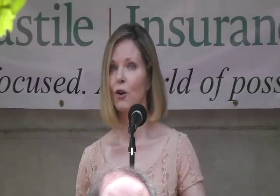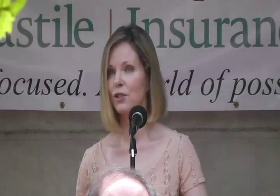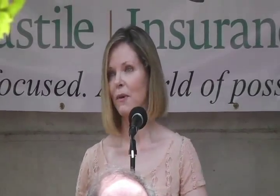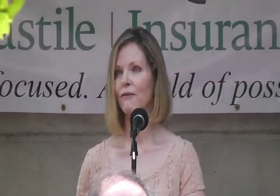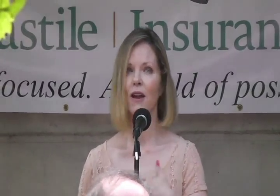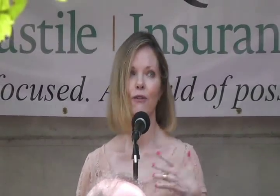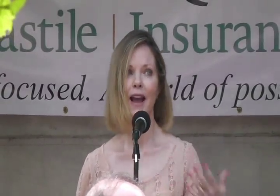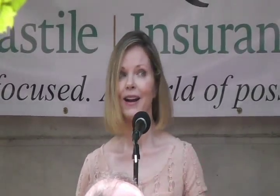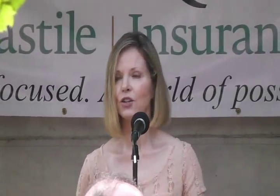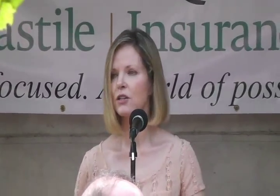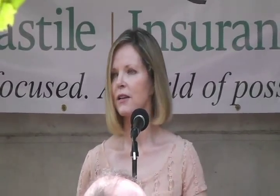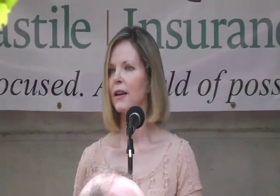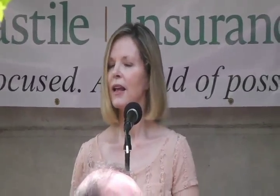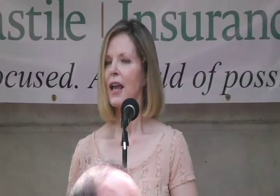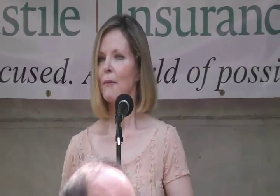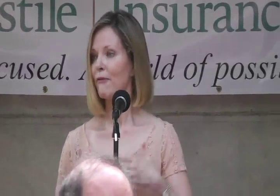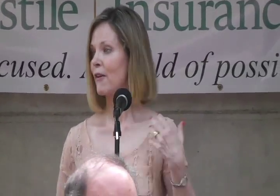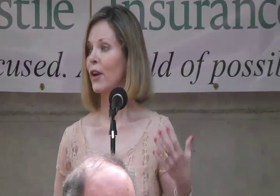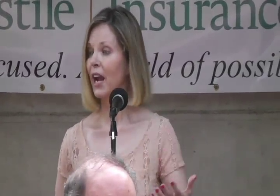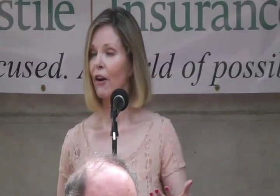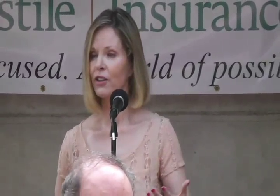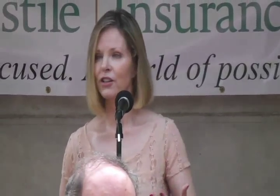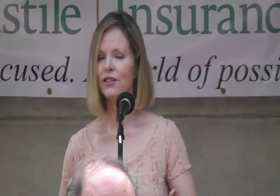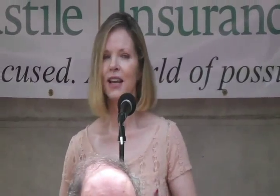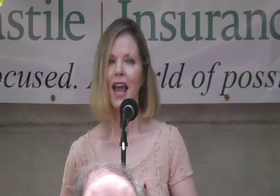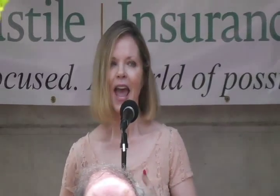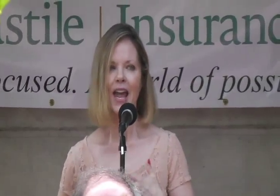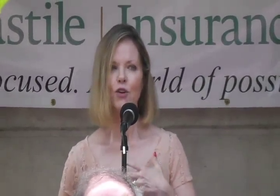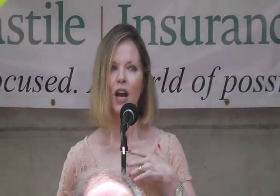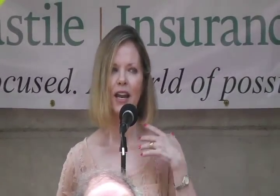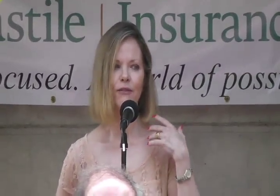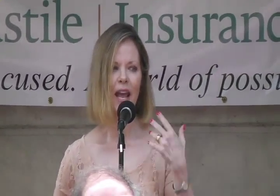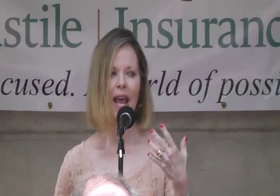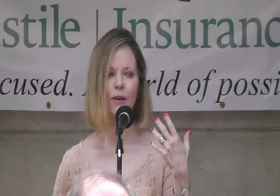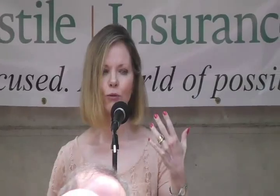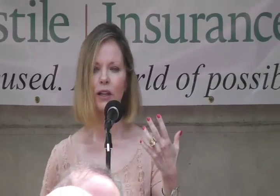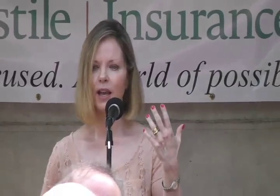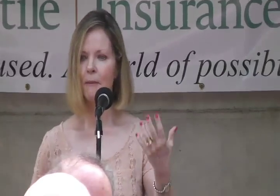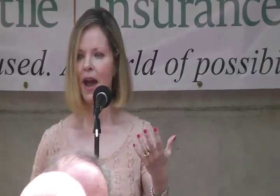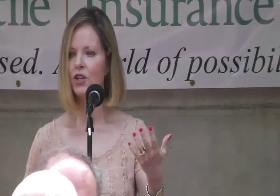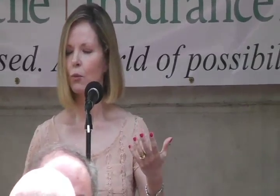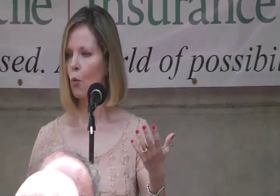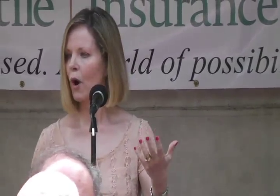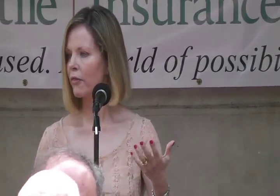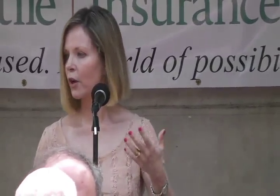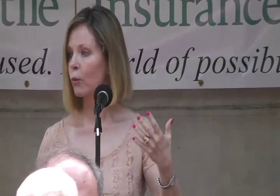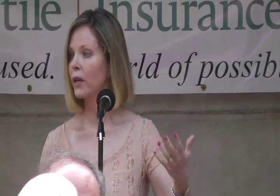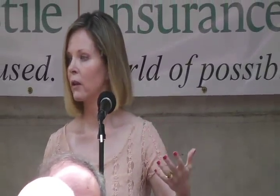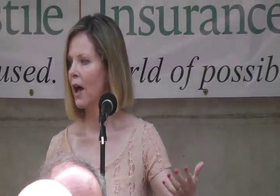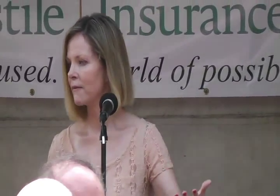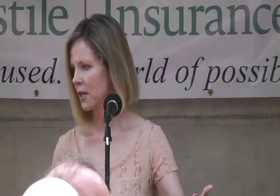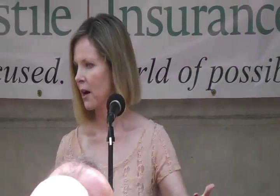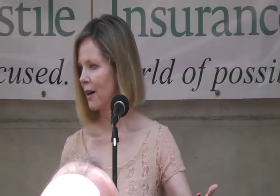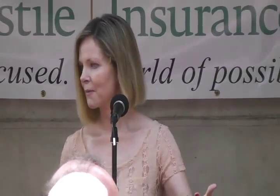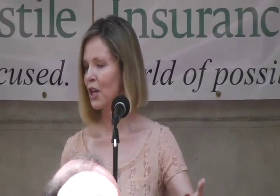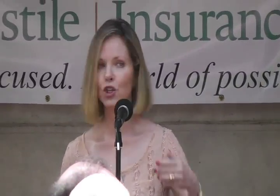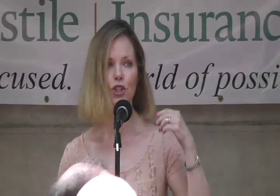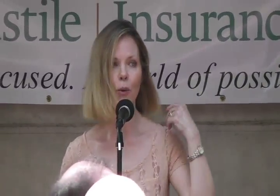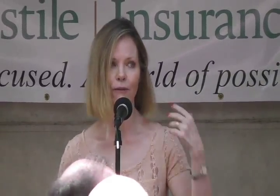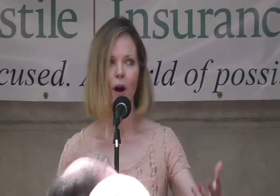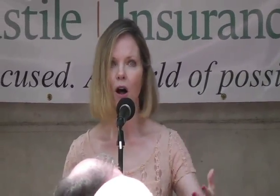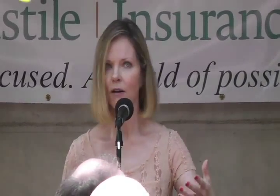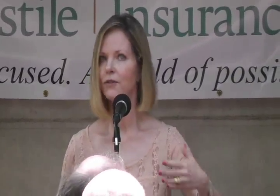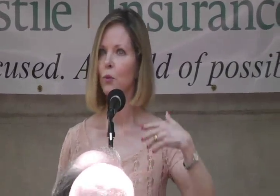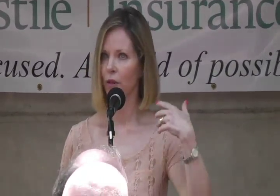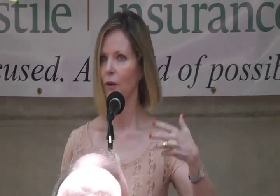favorite shows and my favorite actors and my favorite characters, and you kind of can't really imagine what their real lives are because